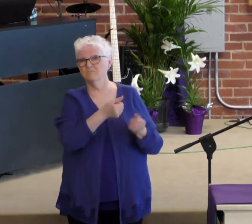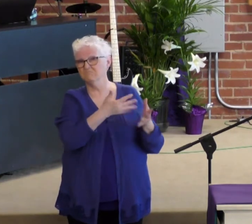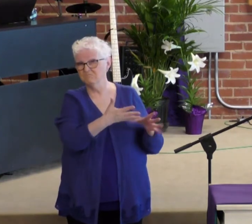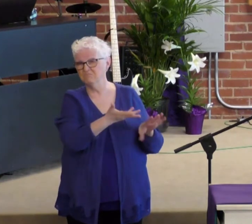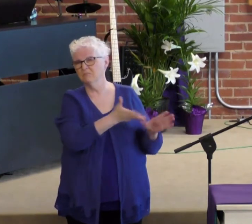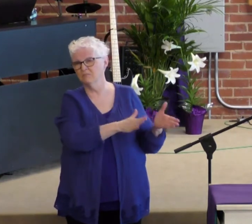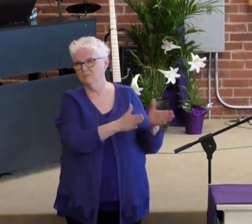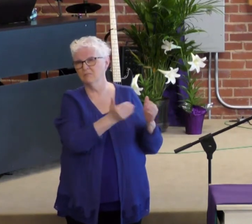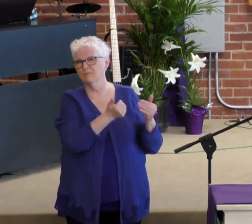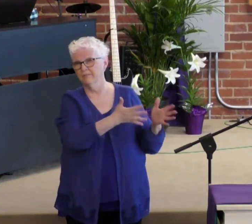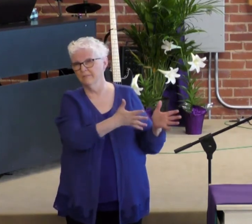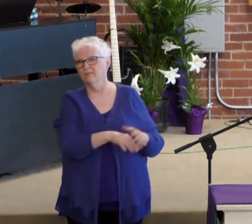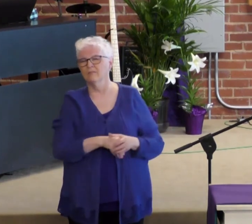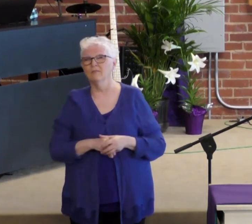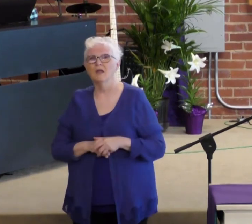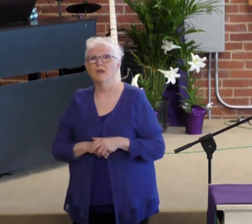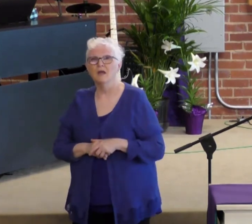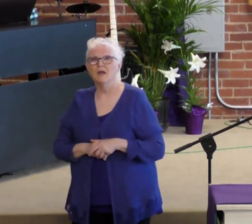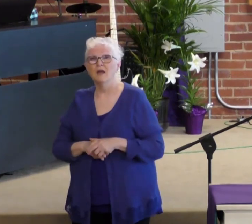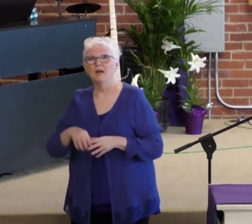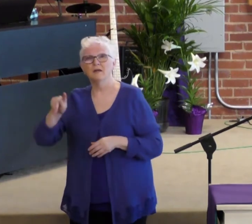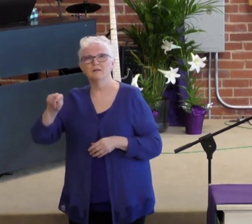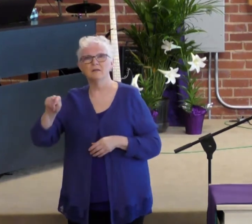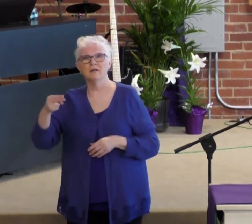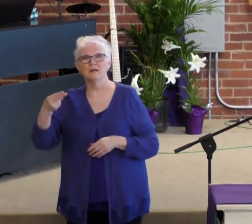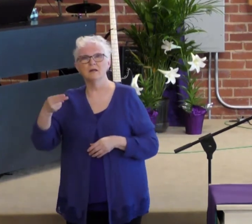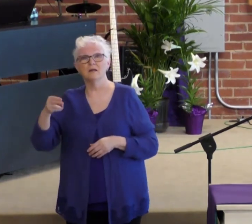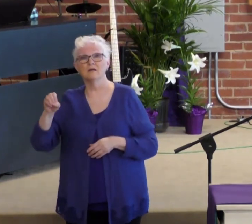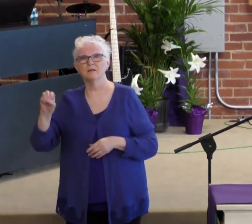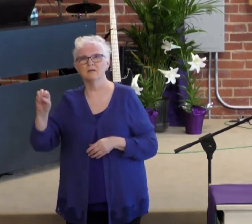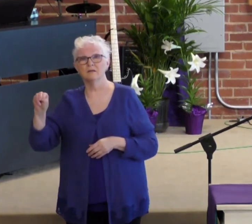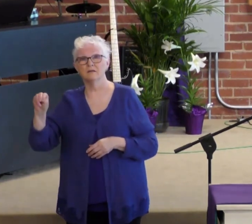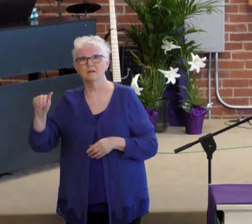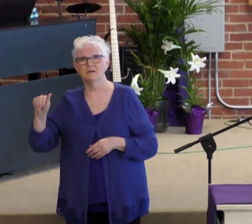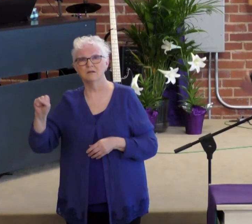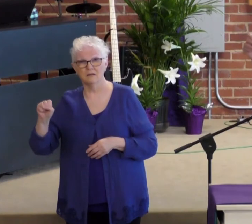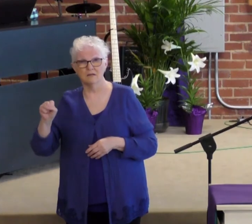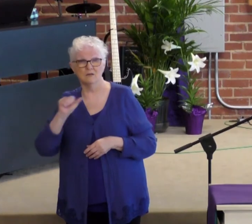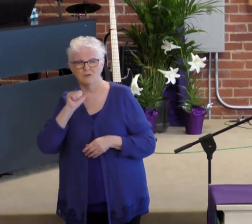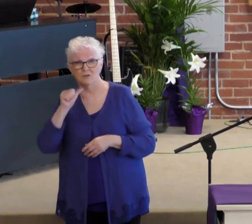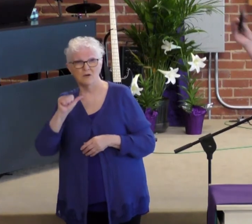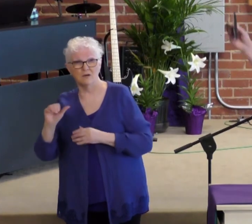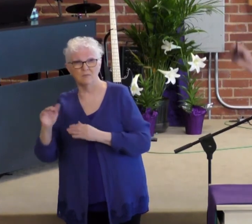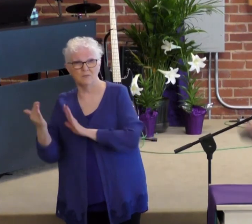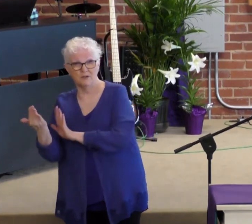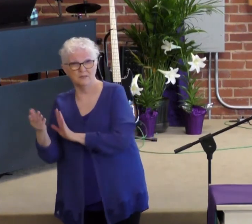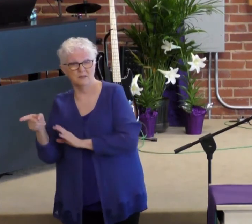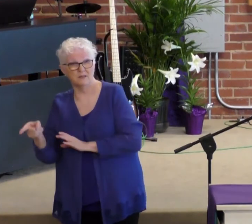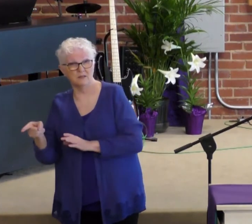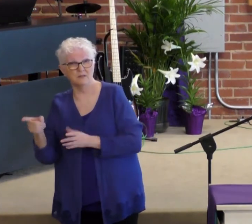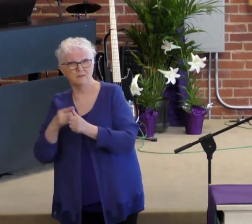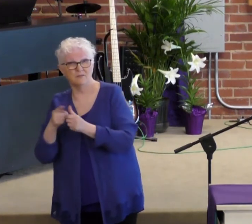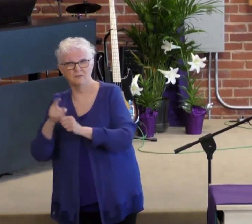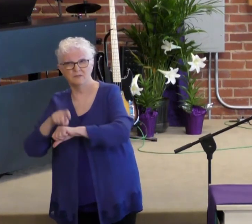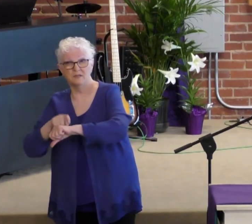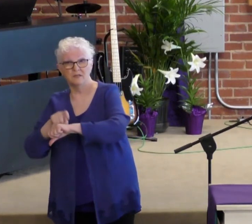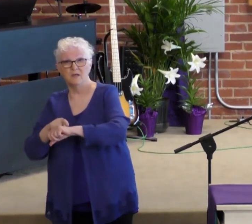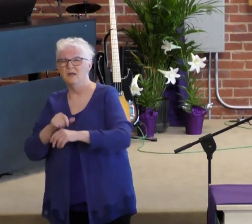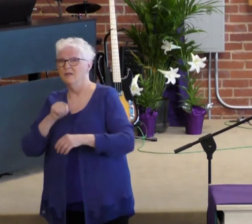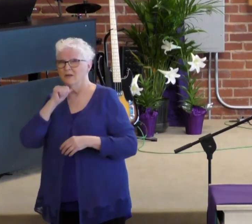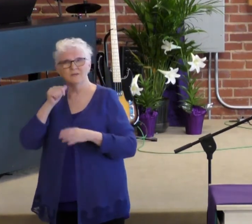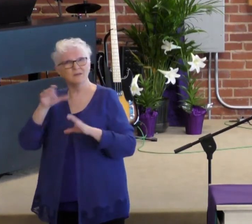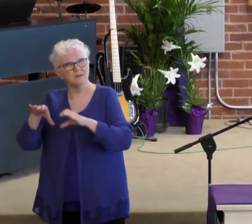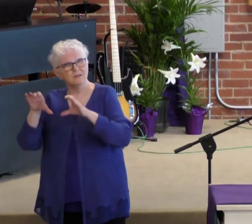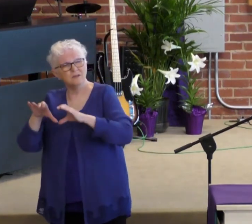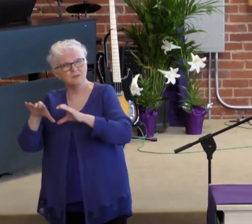then Thomas had not been present that first time. They weren't doing the work of the church. And